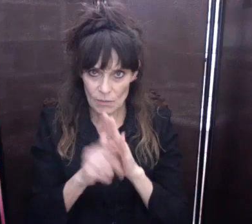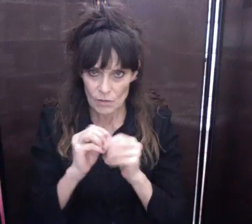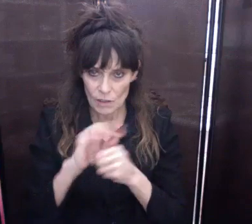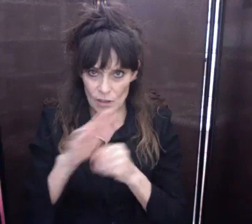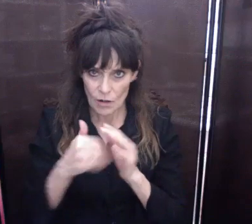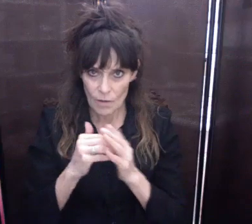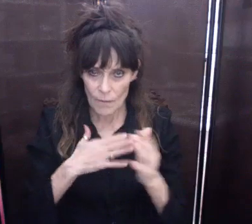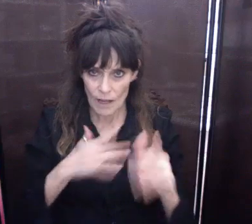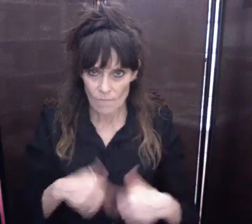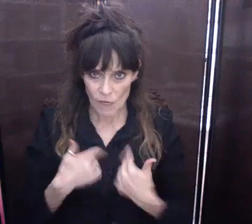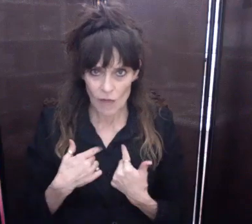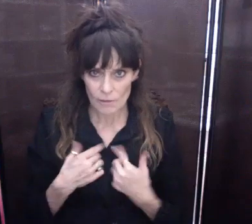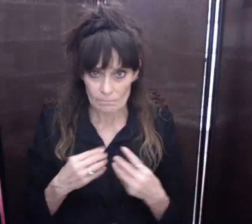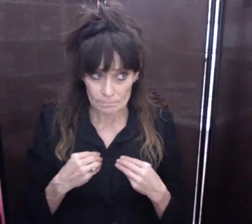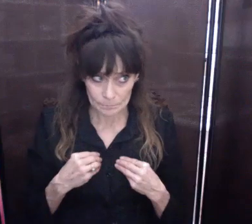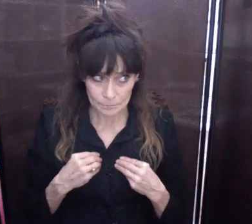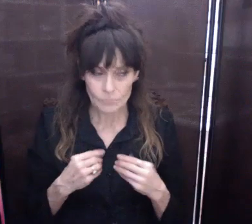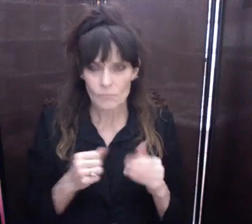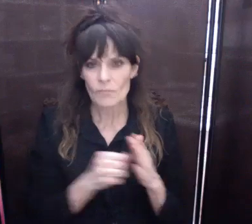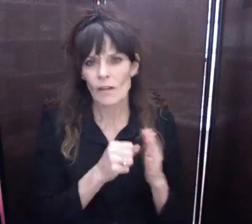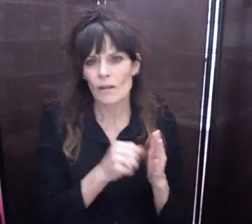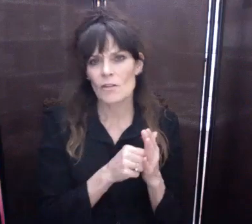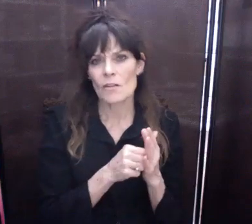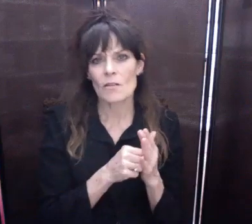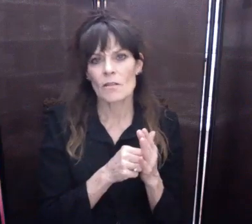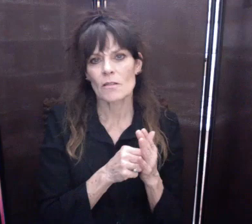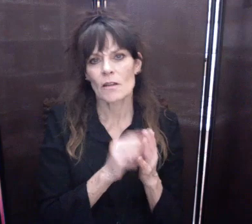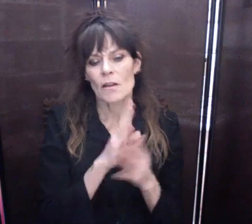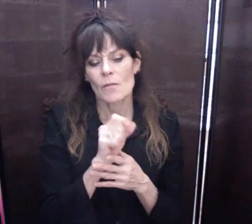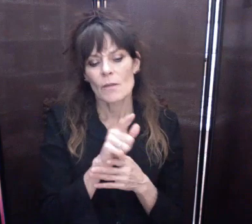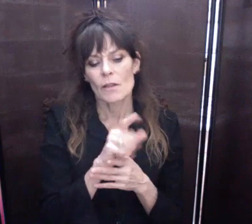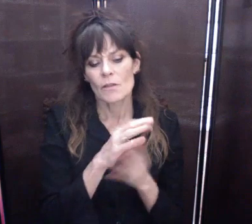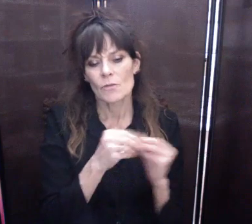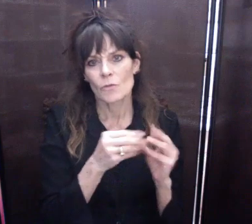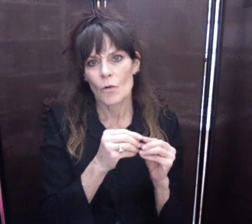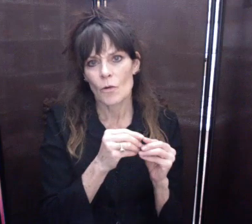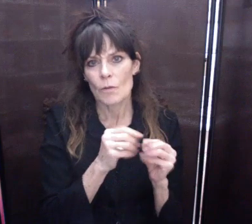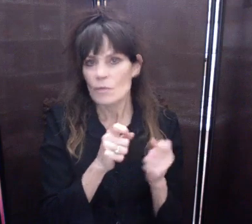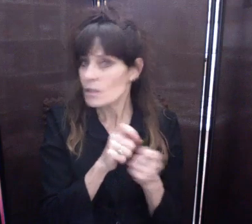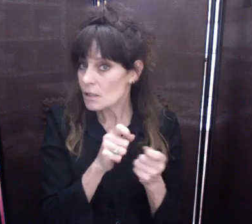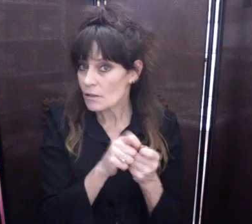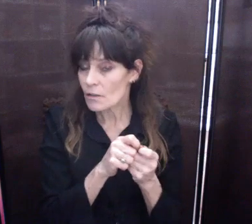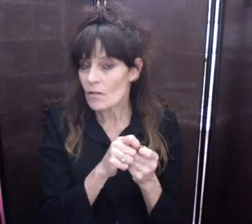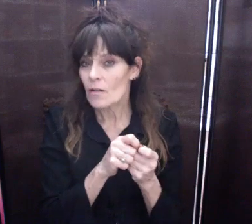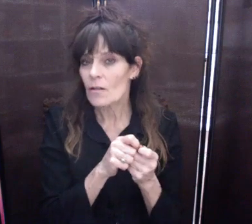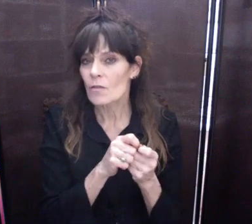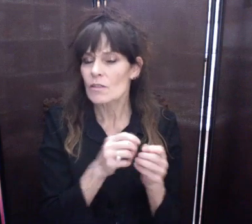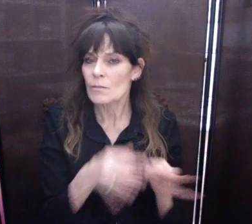affairs. From Bill's story, particularly was it imperative to work with others as he